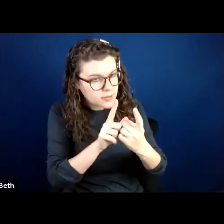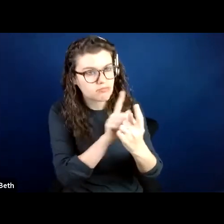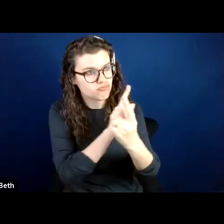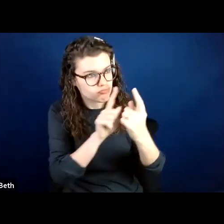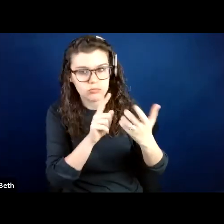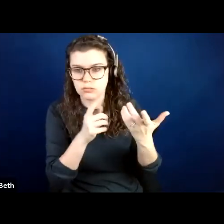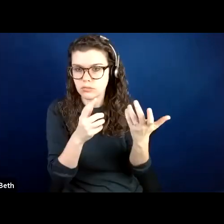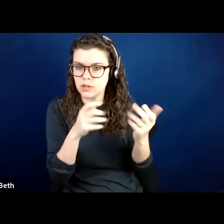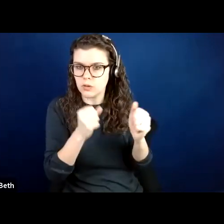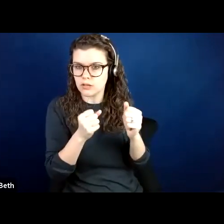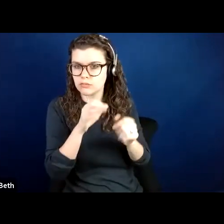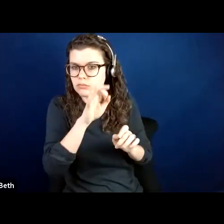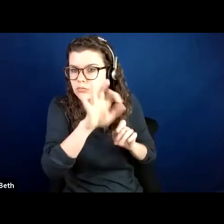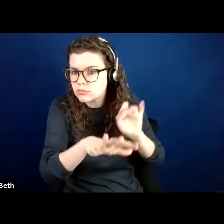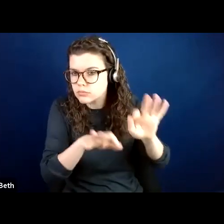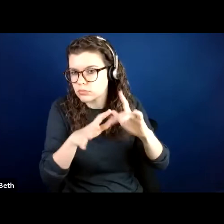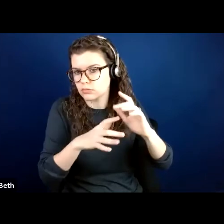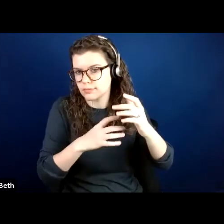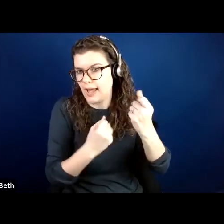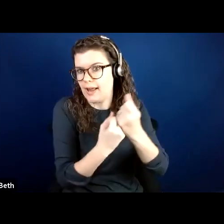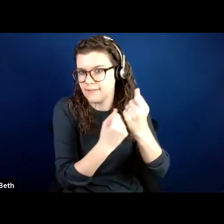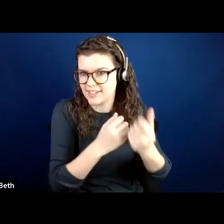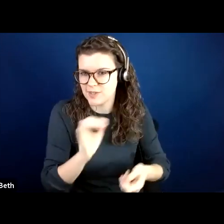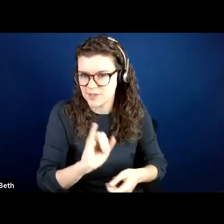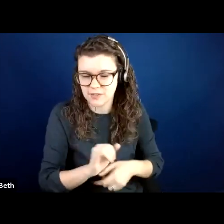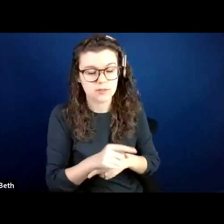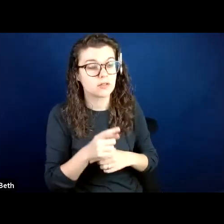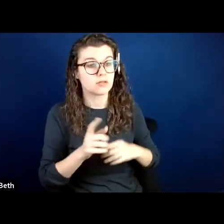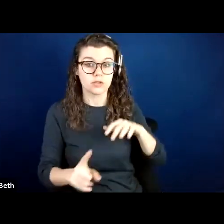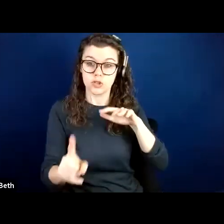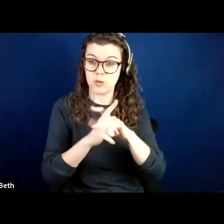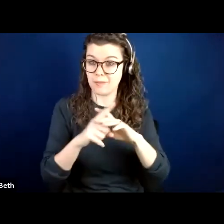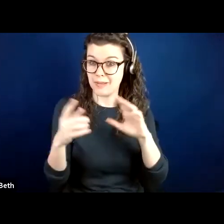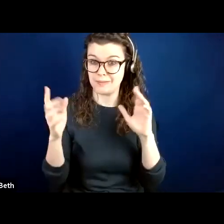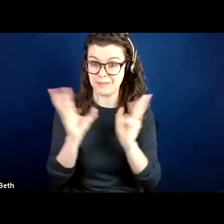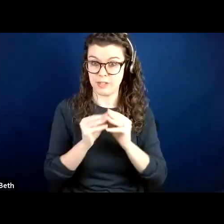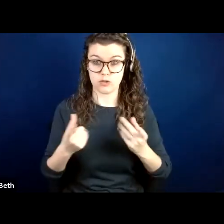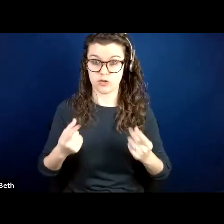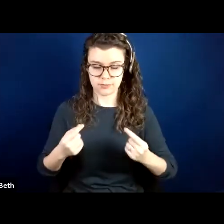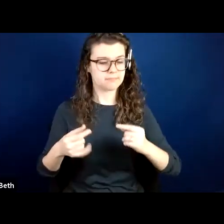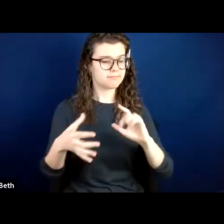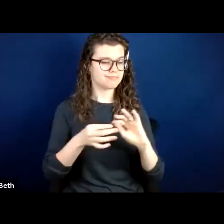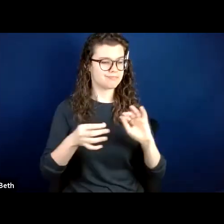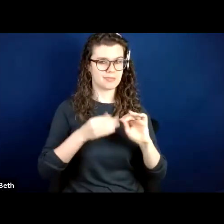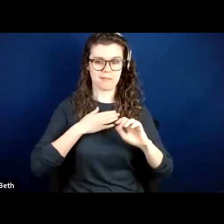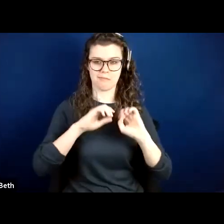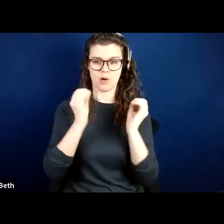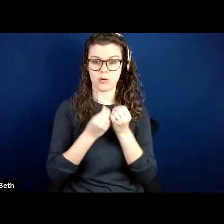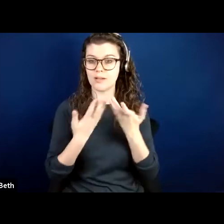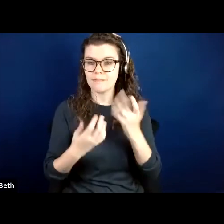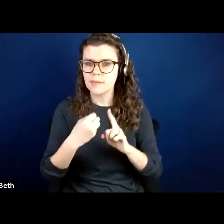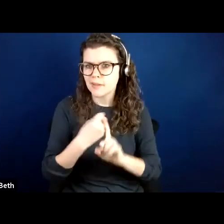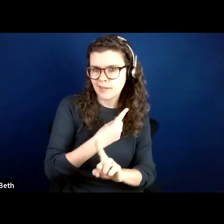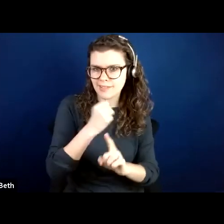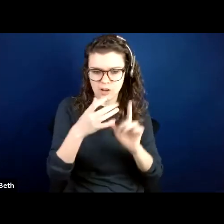to go to these meetings and give public comment about your organization, even if it doesn't pertain to the agenda items that